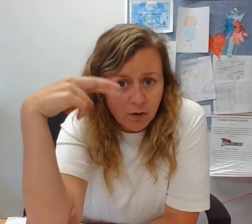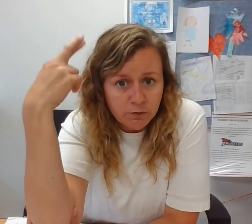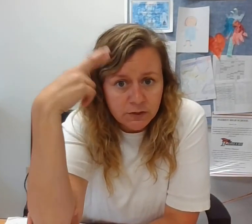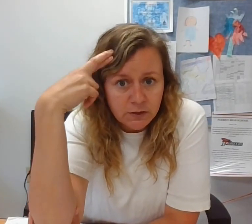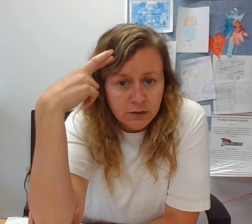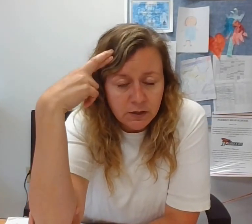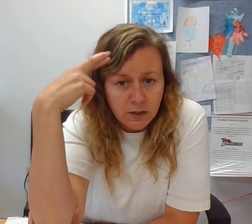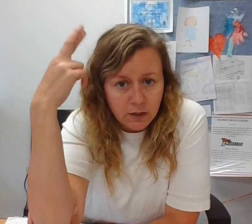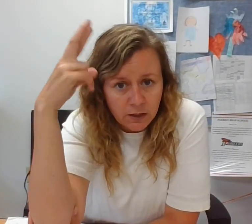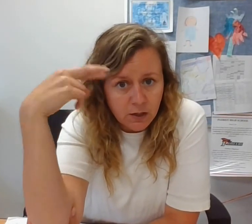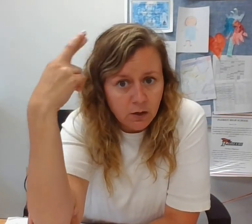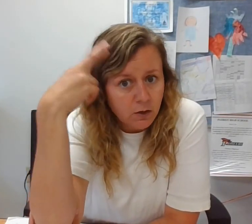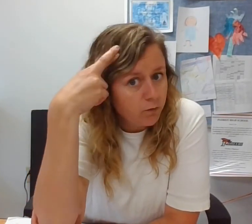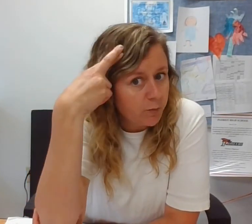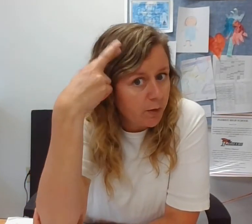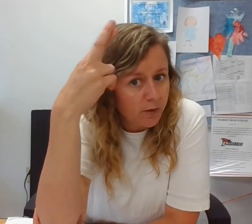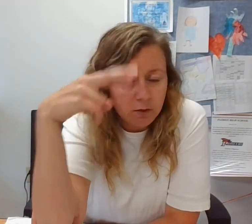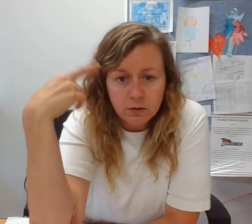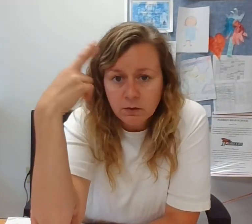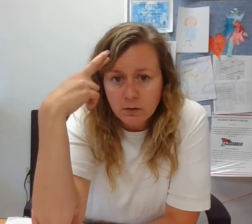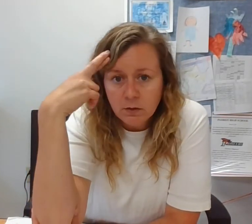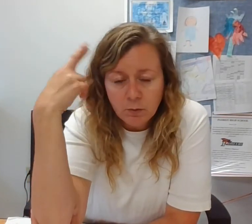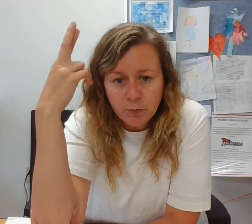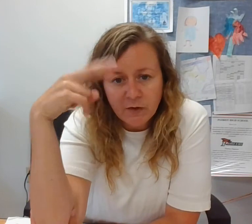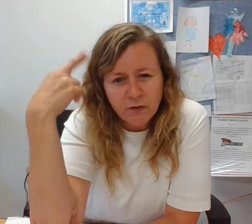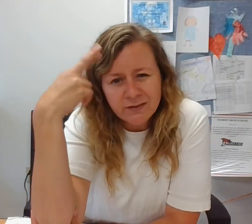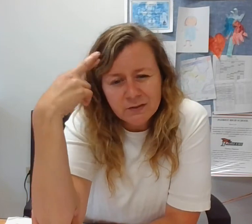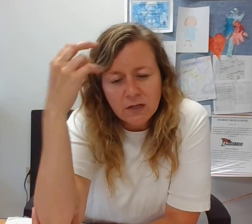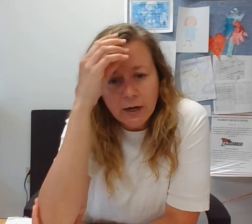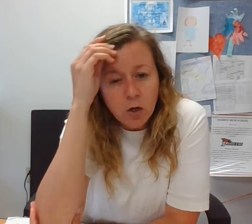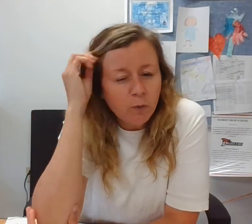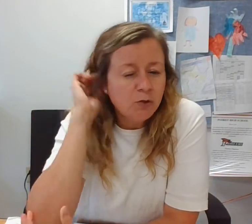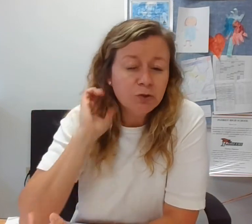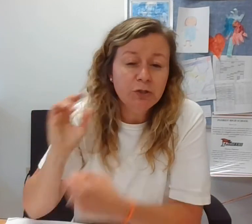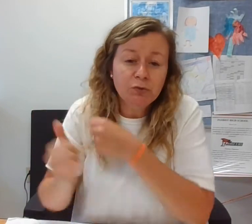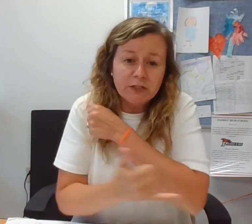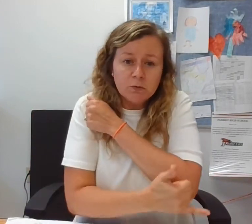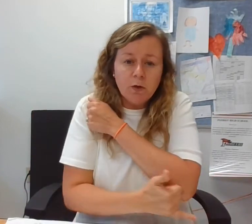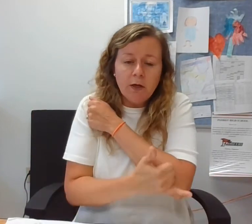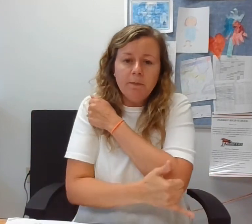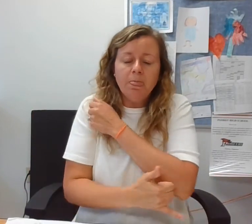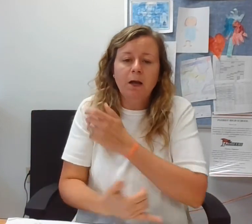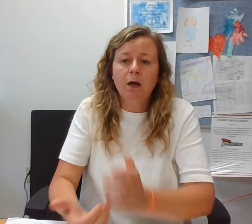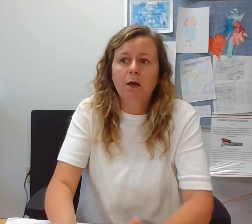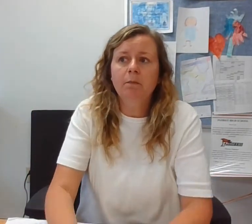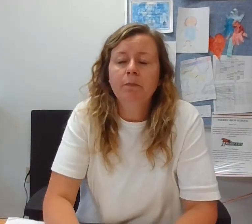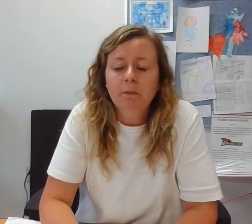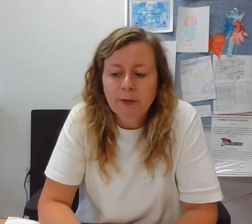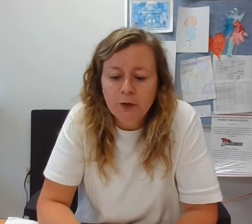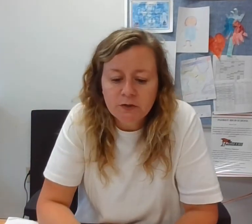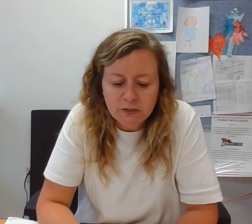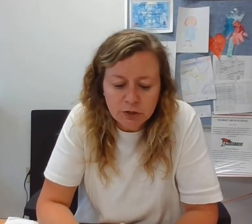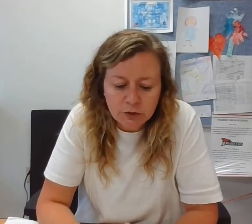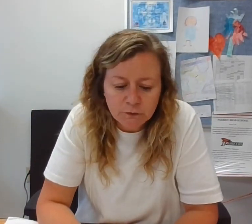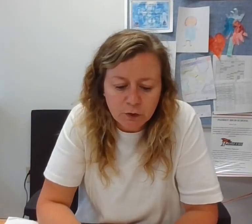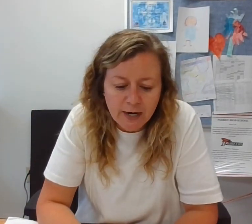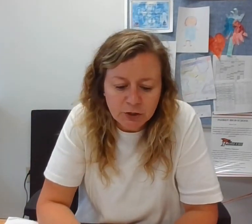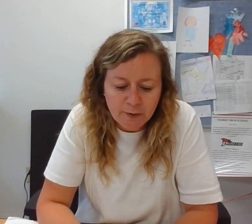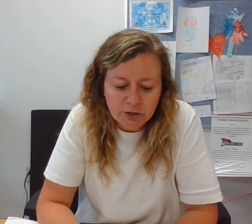around here, republic. Preference, I don't know, we usually do this one, but I know the seniors for